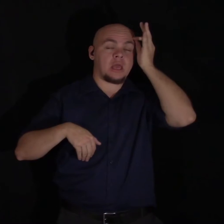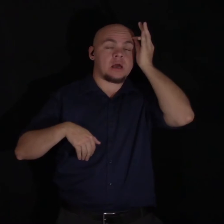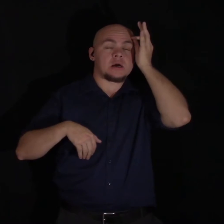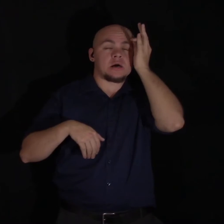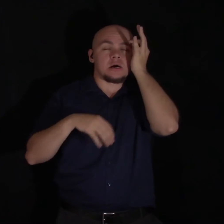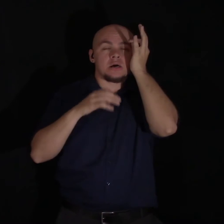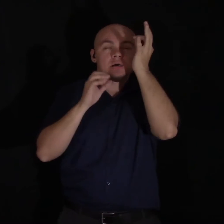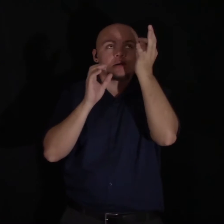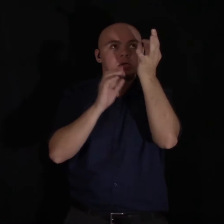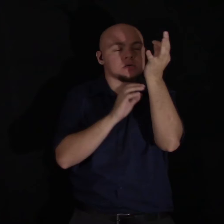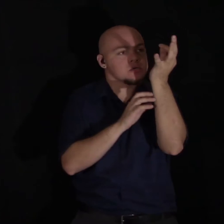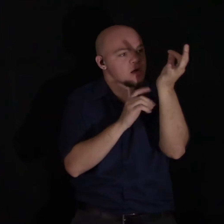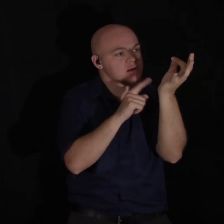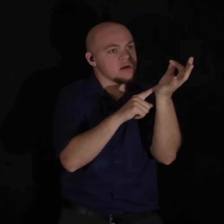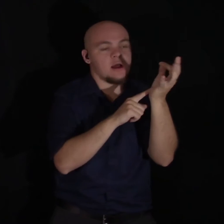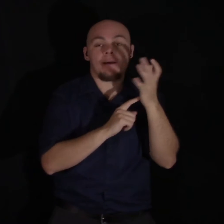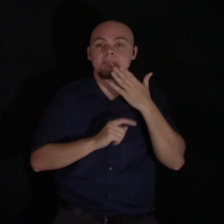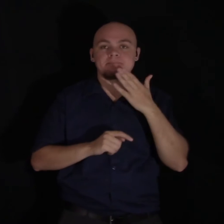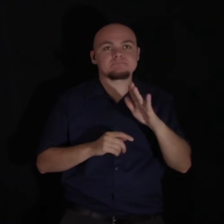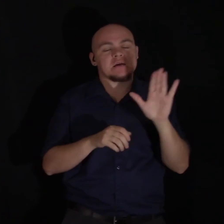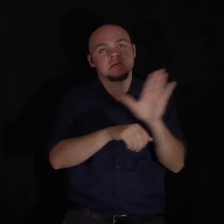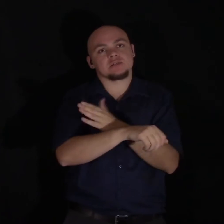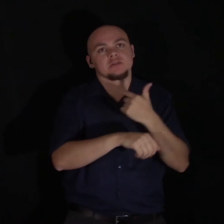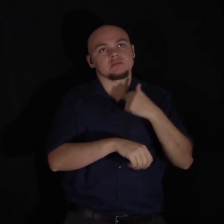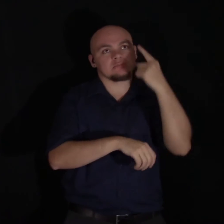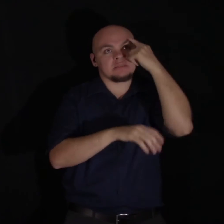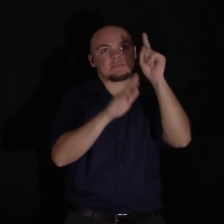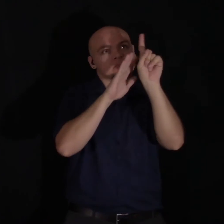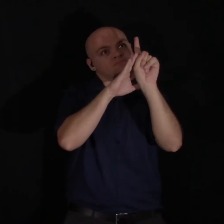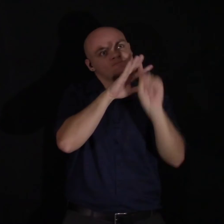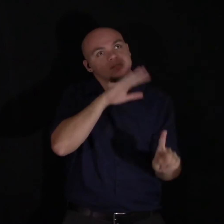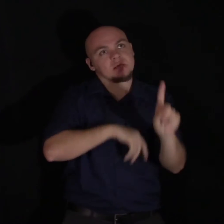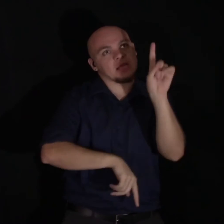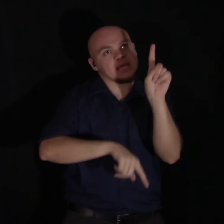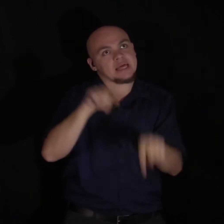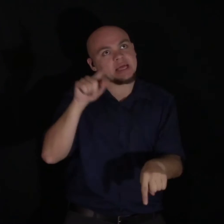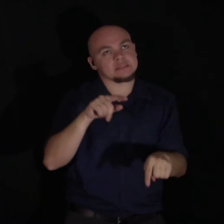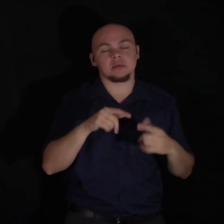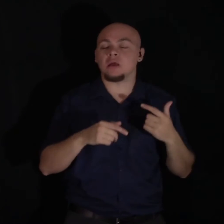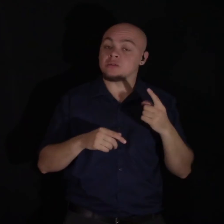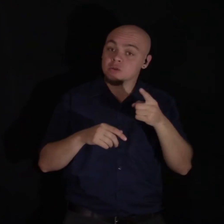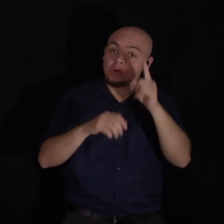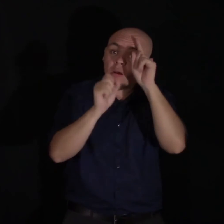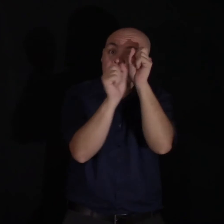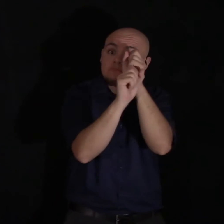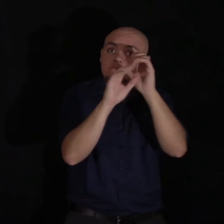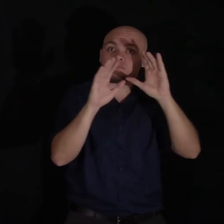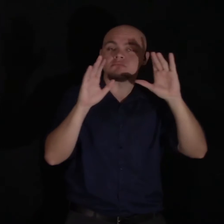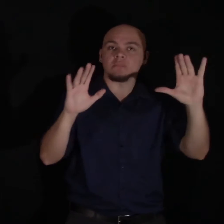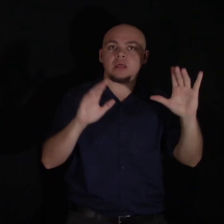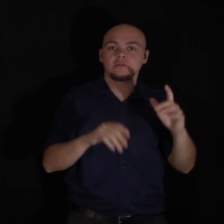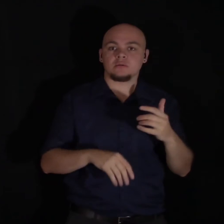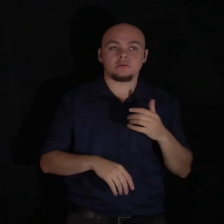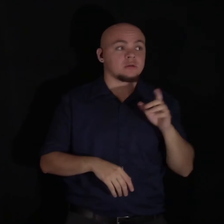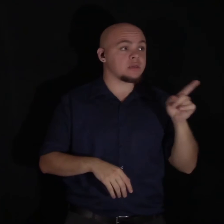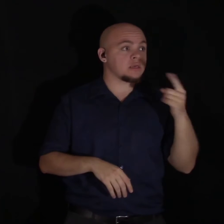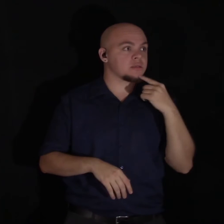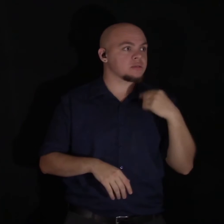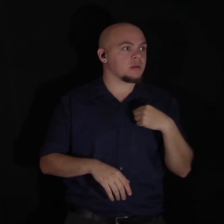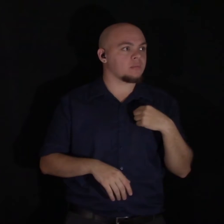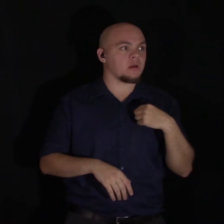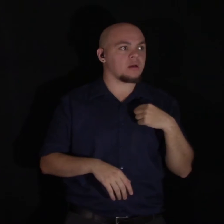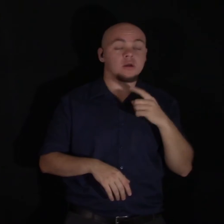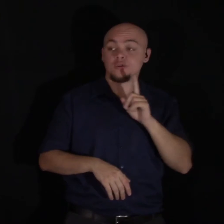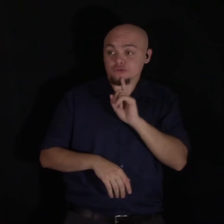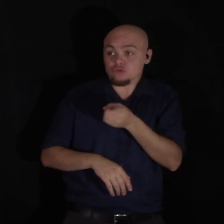eye and a bad song I couldn't get out of my head. So you could imagine my surprise when he said sure to meeting me at